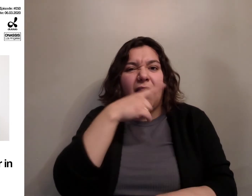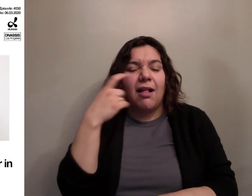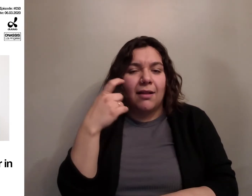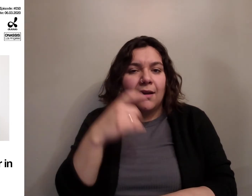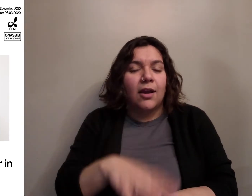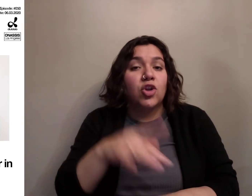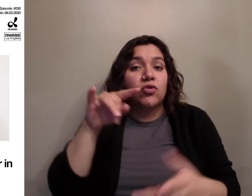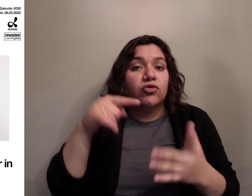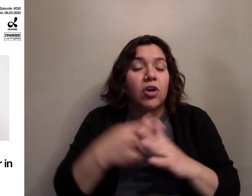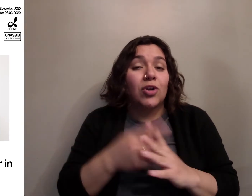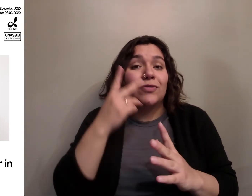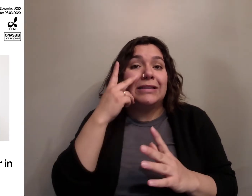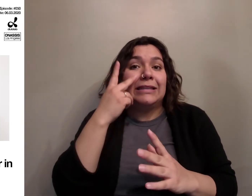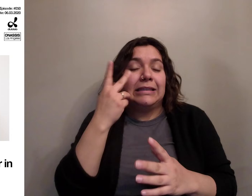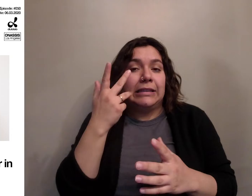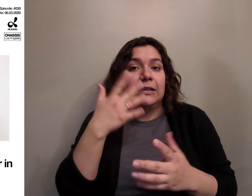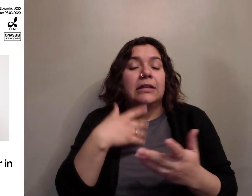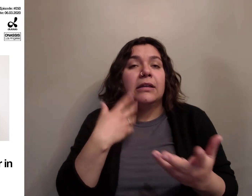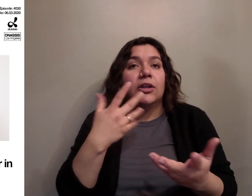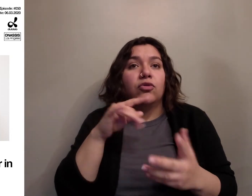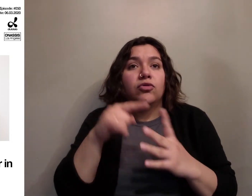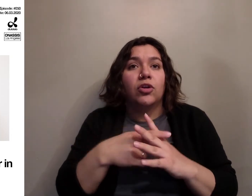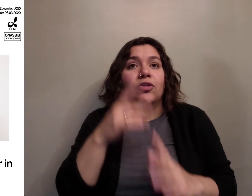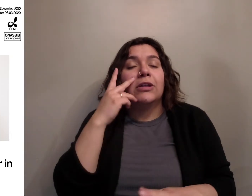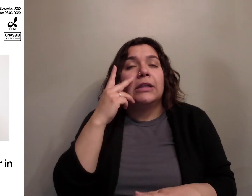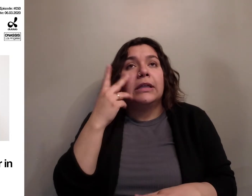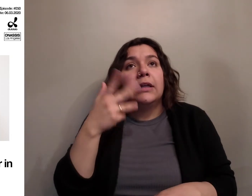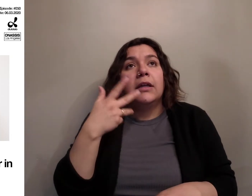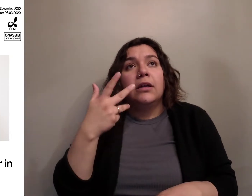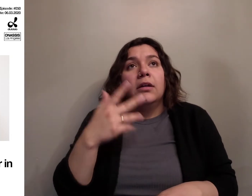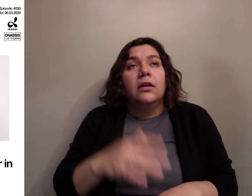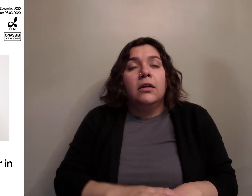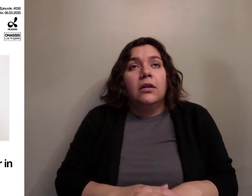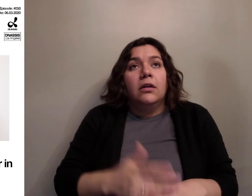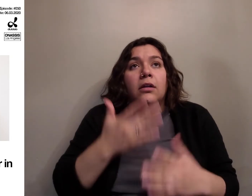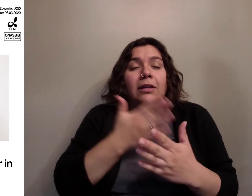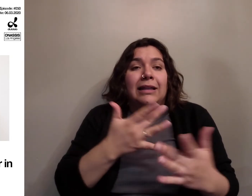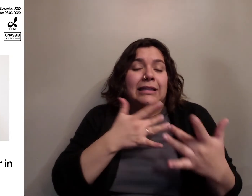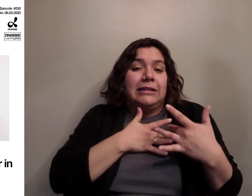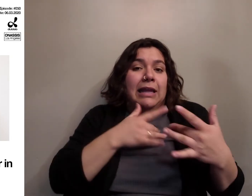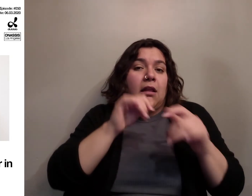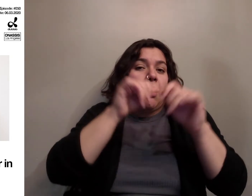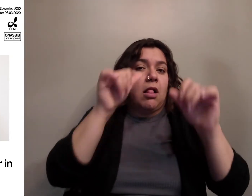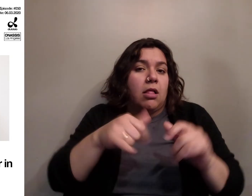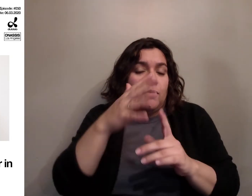does start to bring out what's ugly. You do start to see the things that